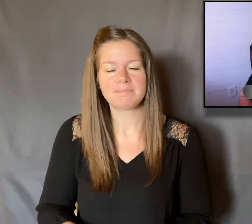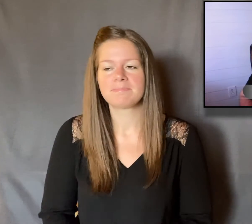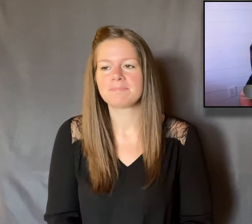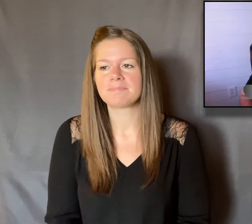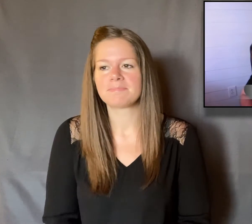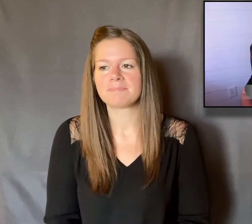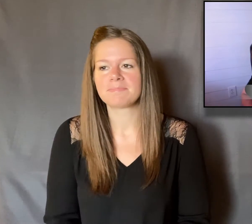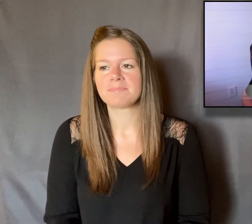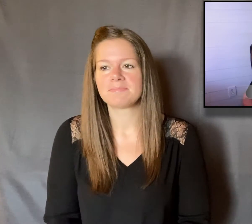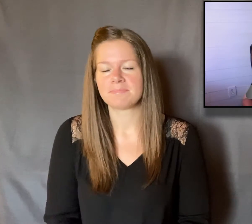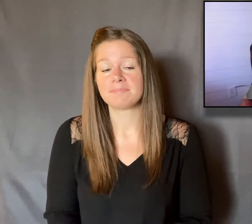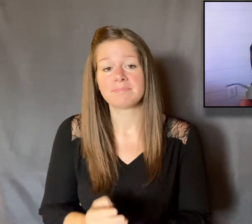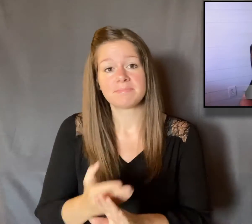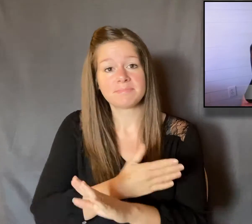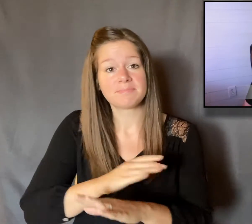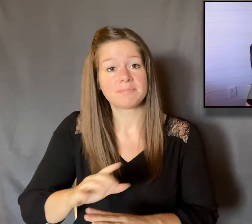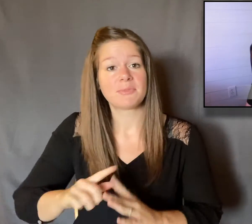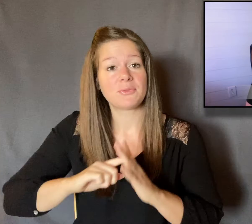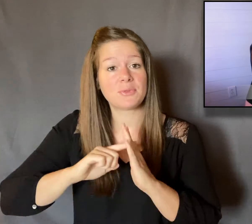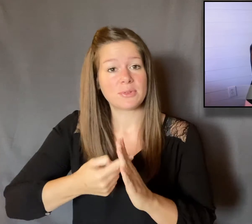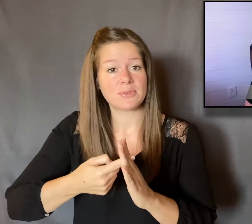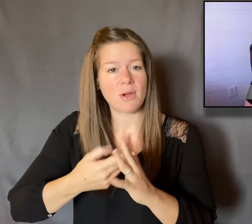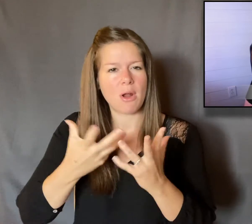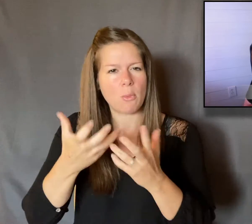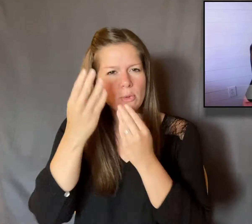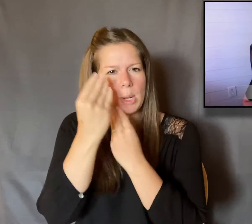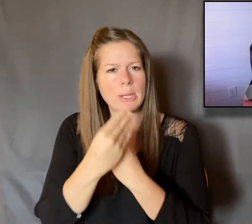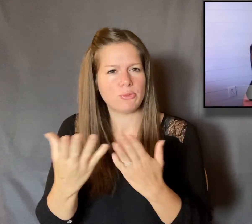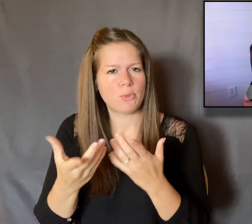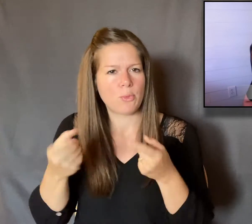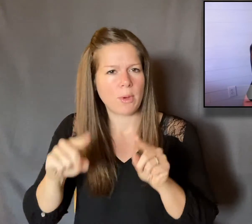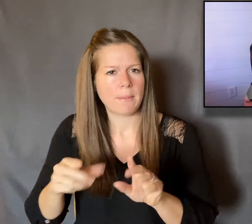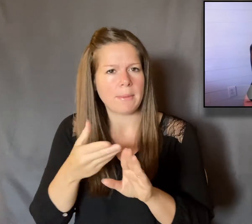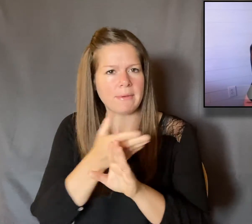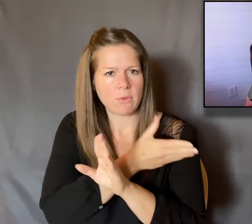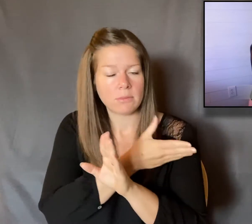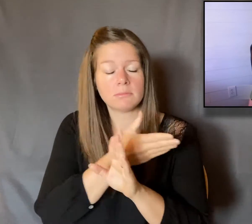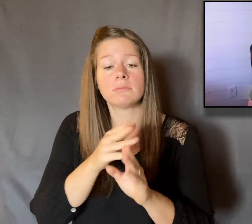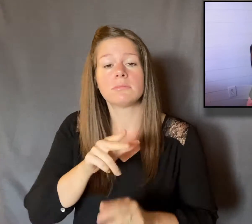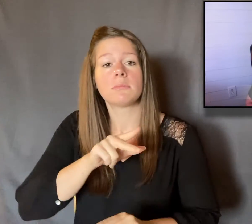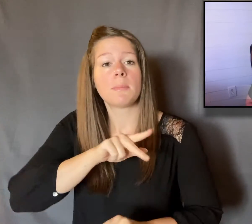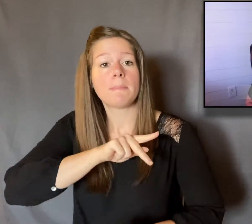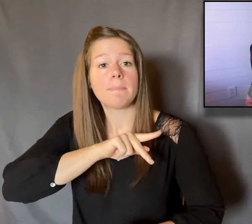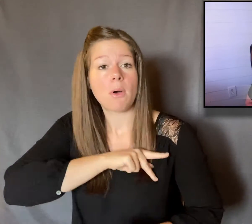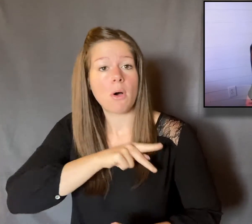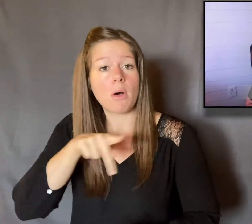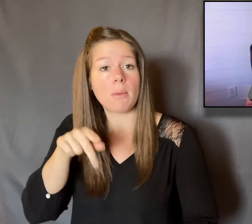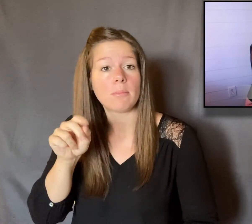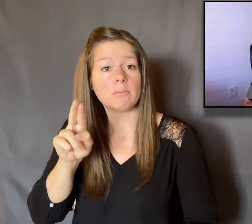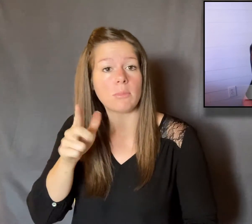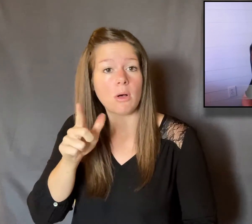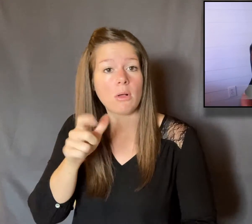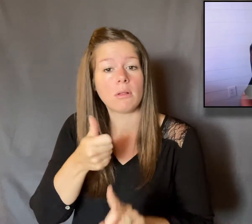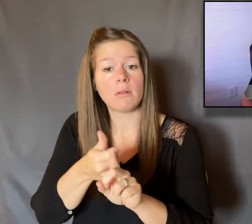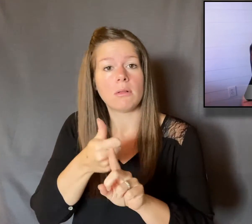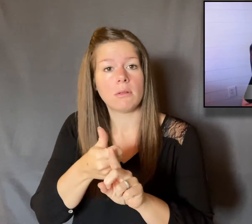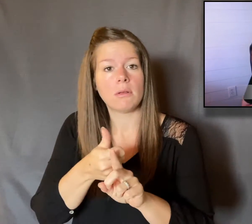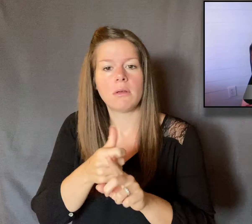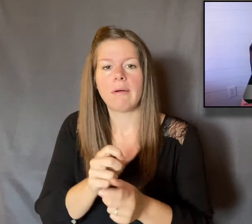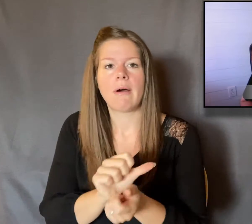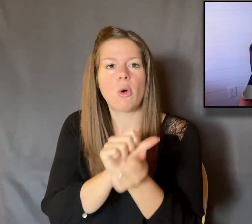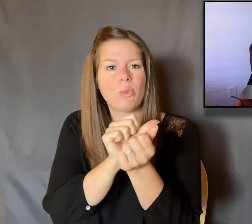I wanted to set up the context here. Paul was arrested. He was in the temple. He's been arrested now. He's